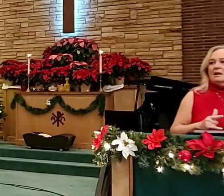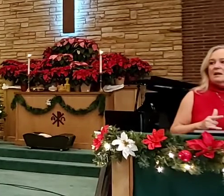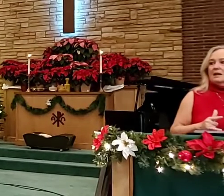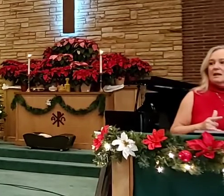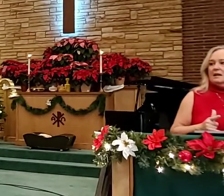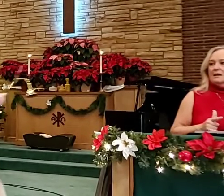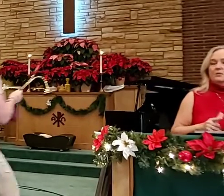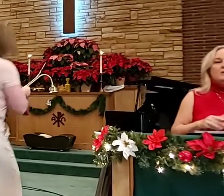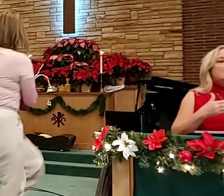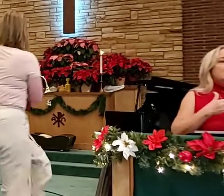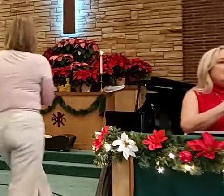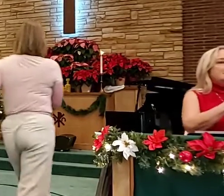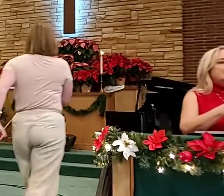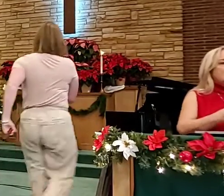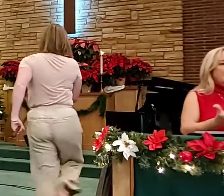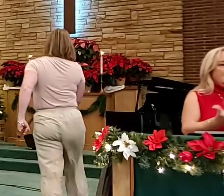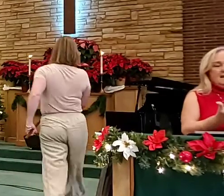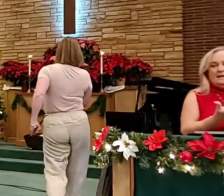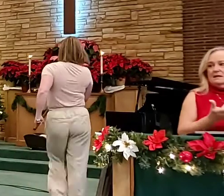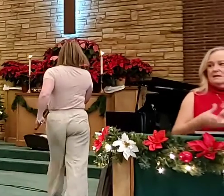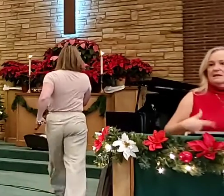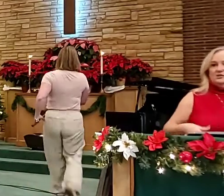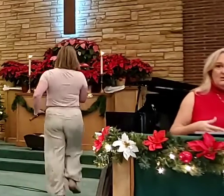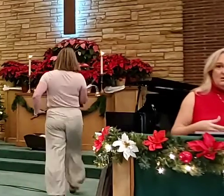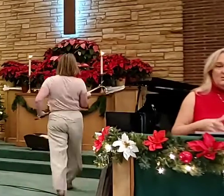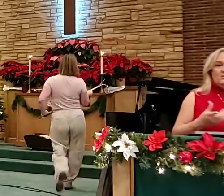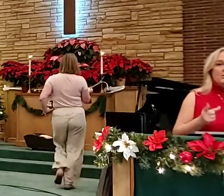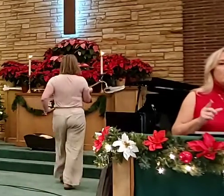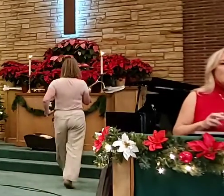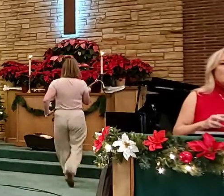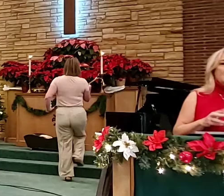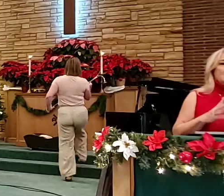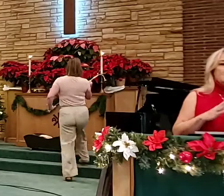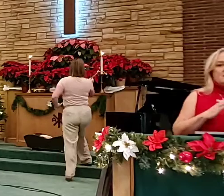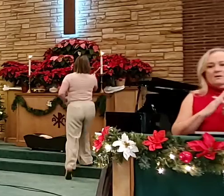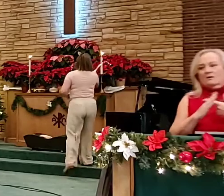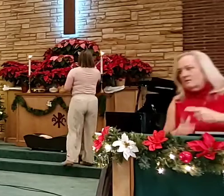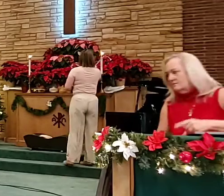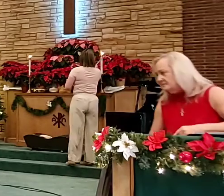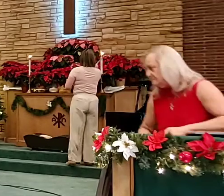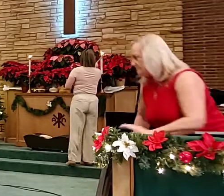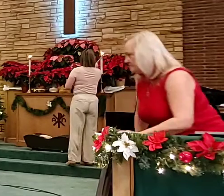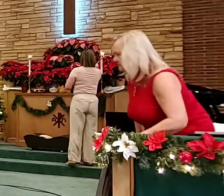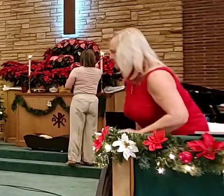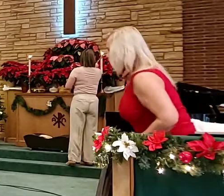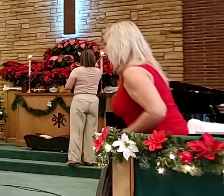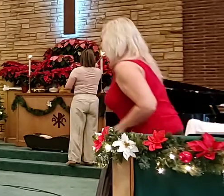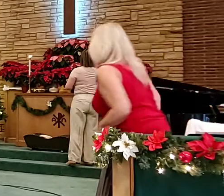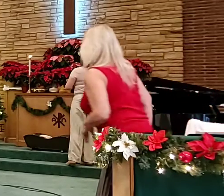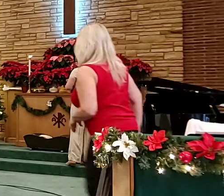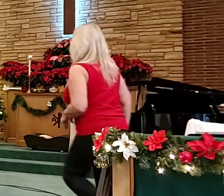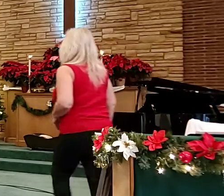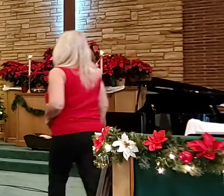that. And I'll let you know when we're ready to start, after she gets all our candles lit.